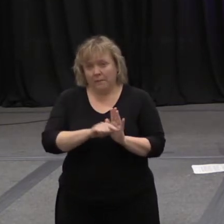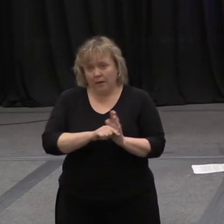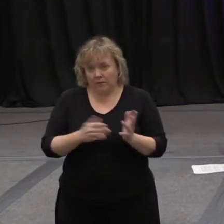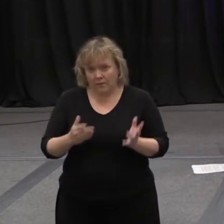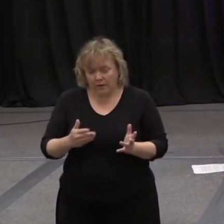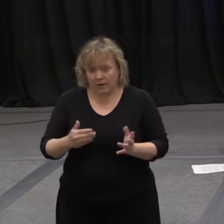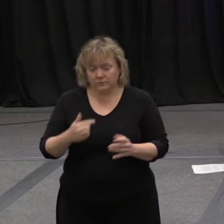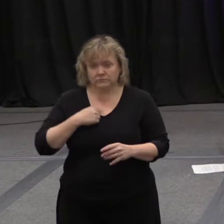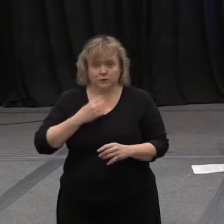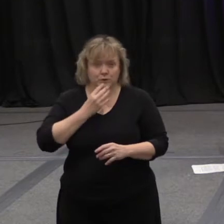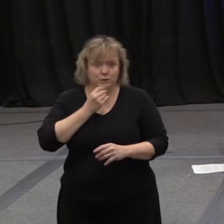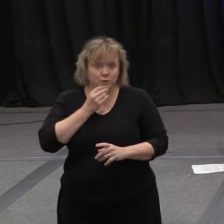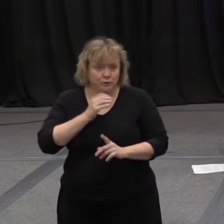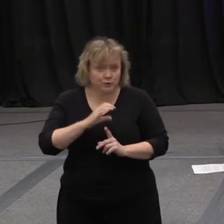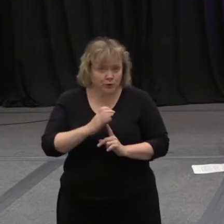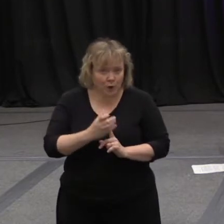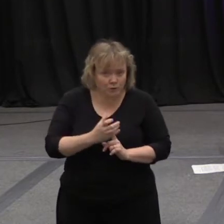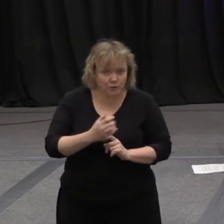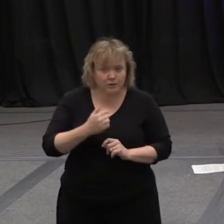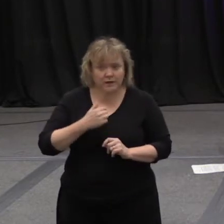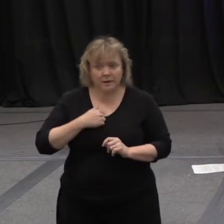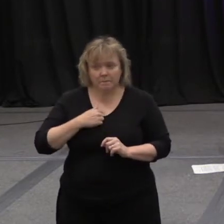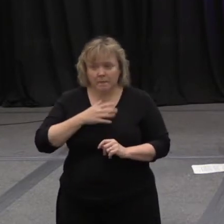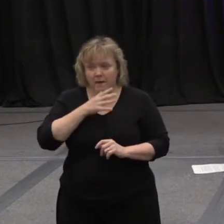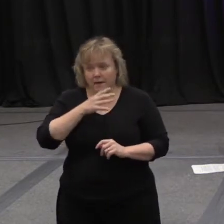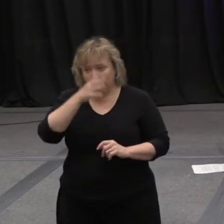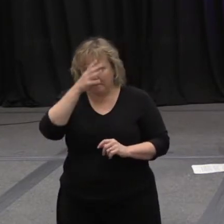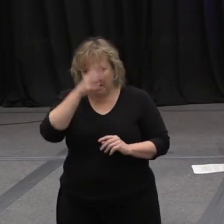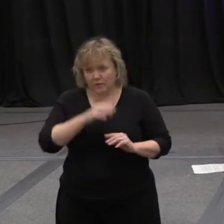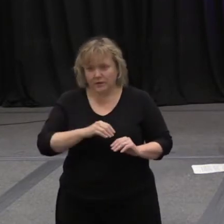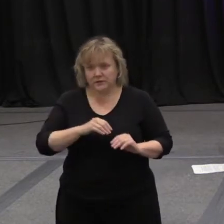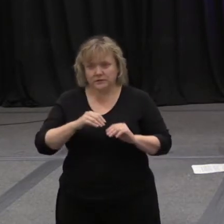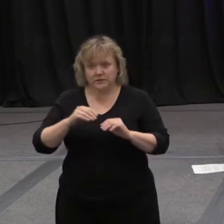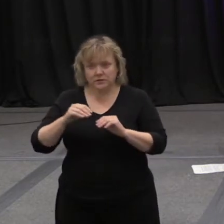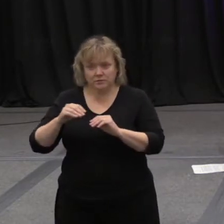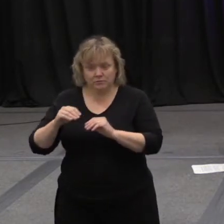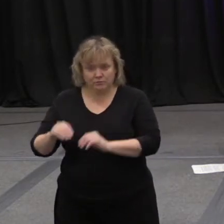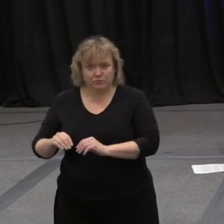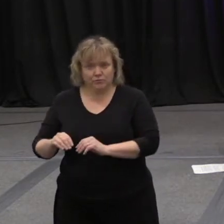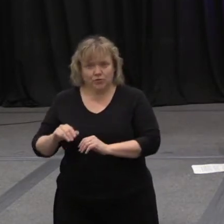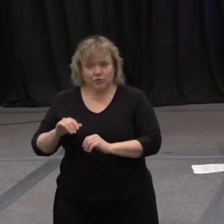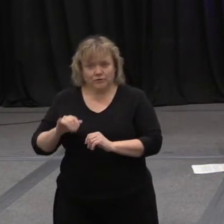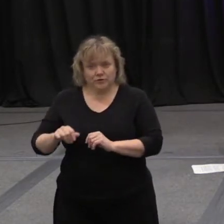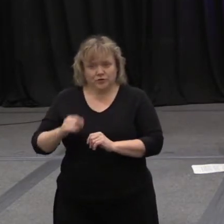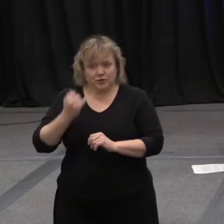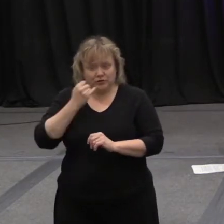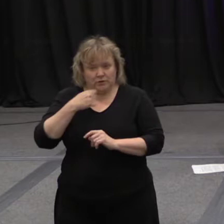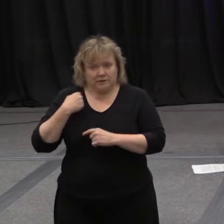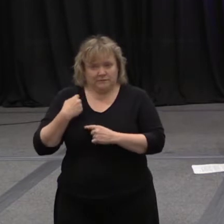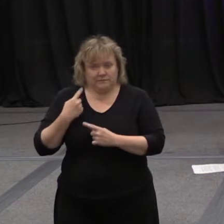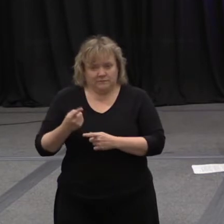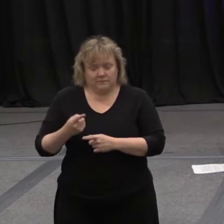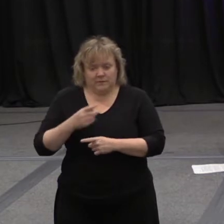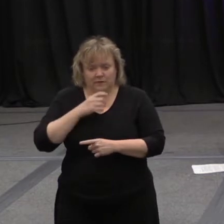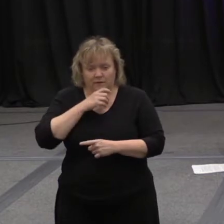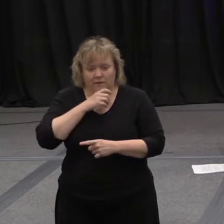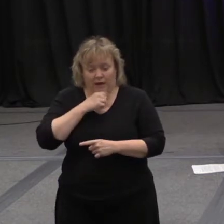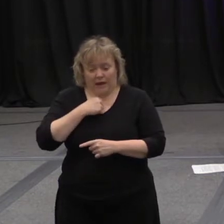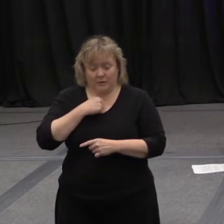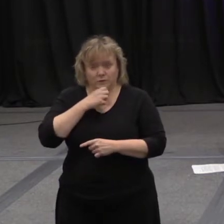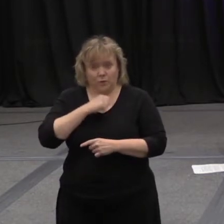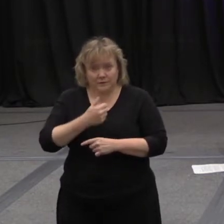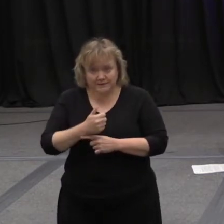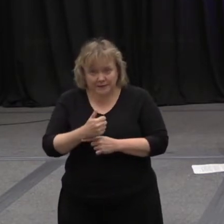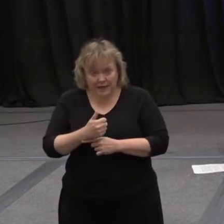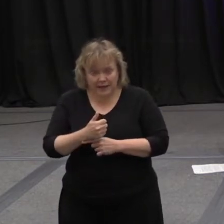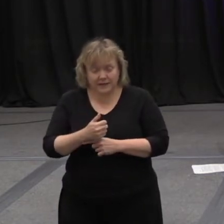Zen Buddhism when I was 10 and stayed there for 45 years until their deaths. So the central tenets of Zen Buddhism are